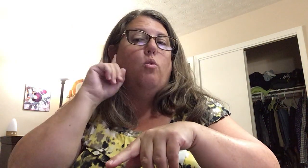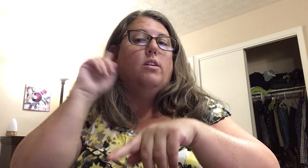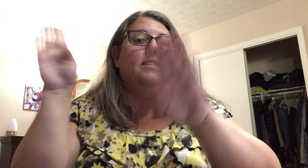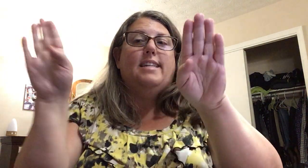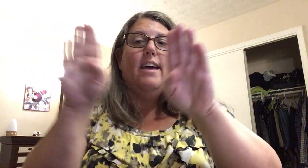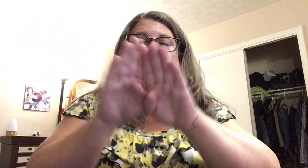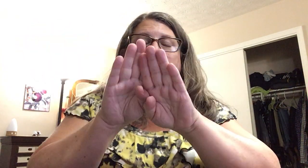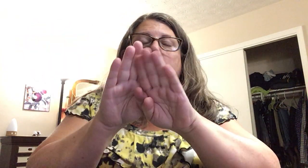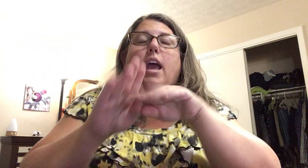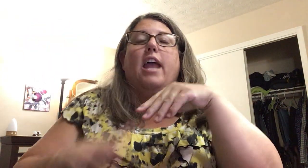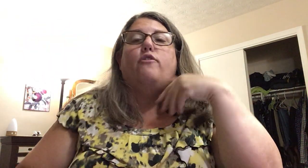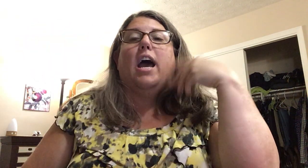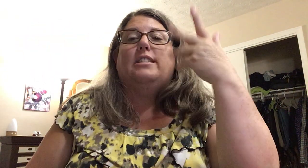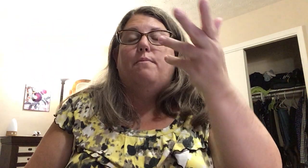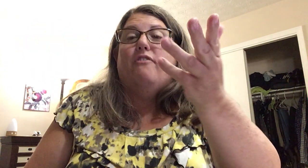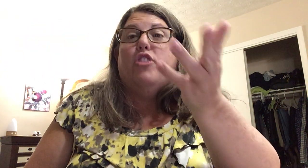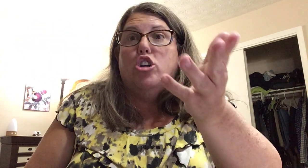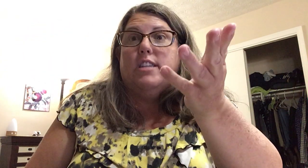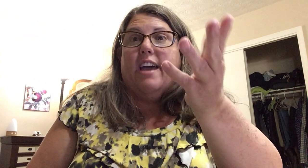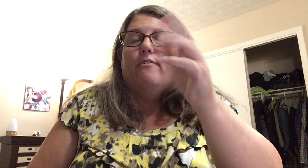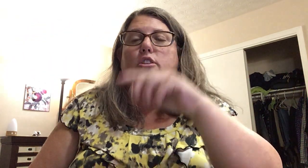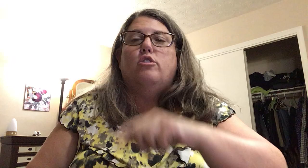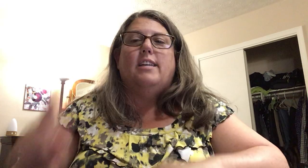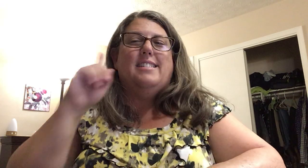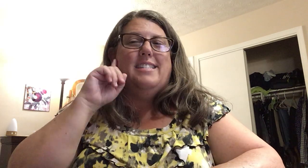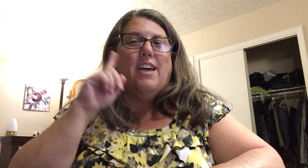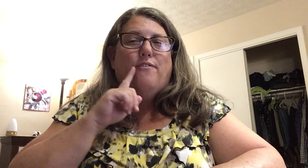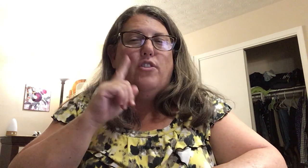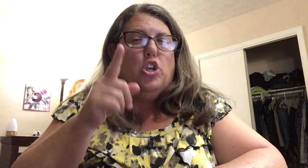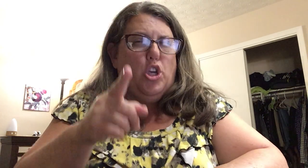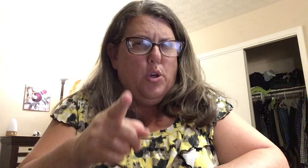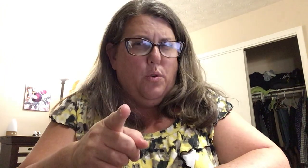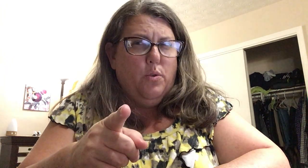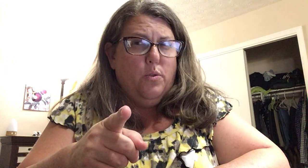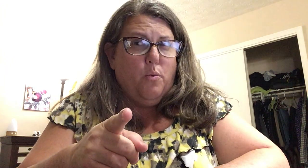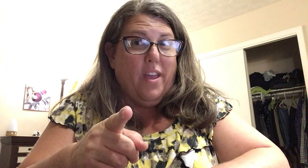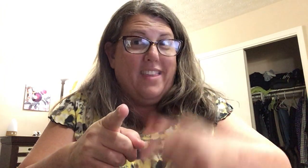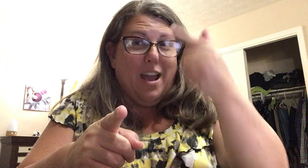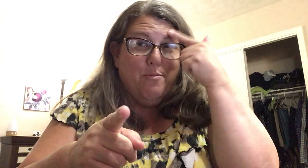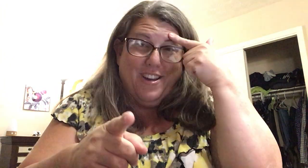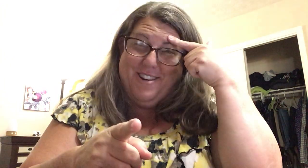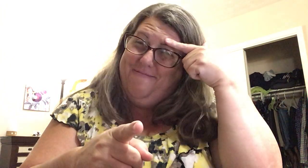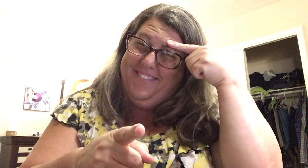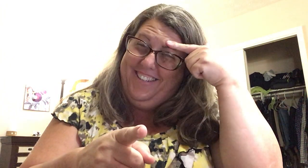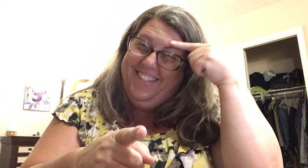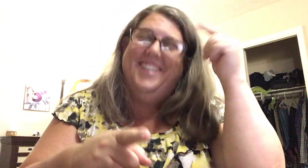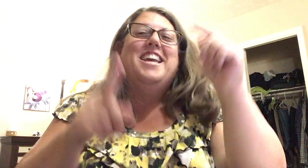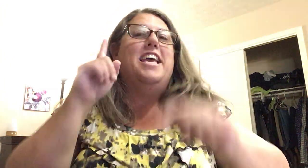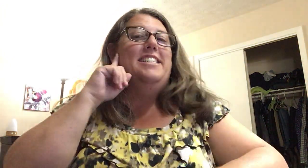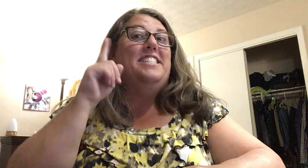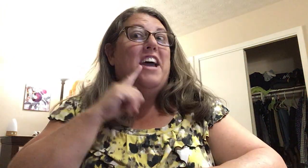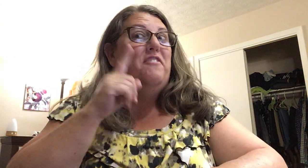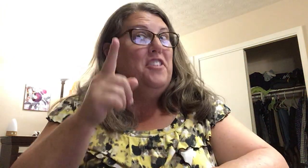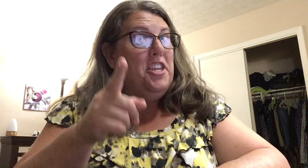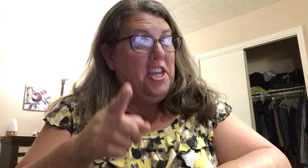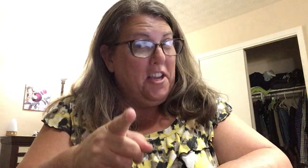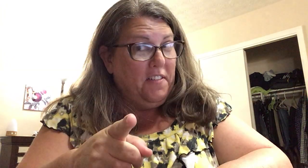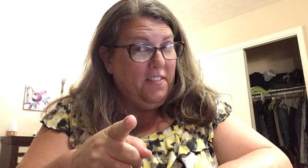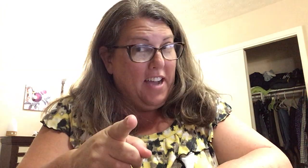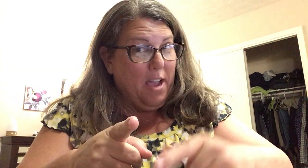or deaf. And if you ask them if they're deaf, you'll say deaf you with the eyebrow. Deaf you,